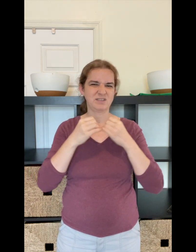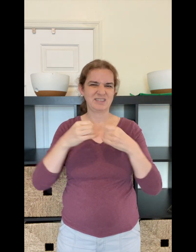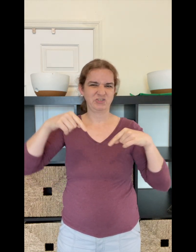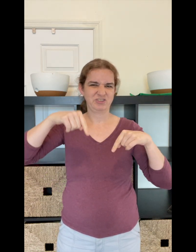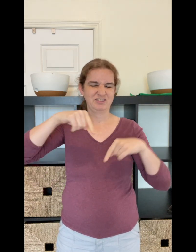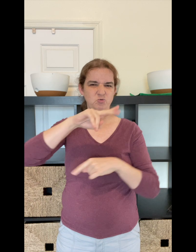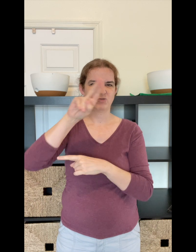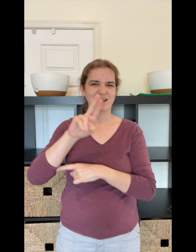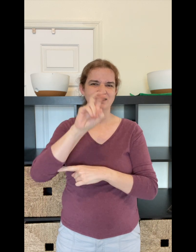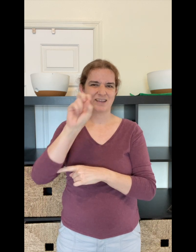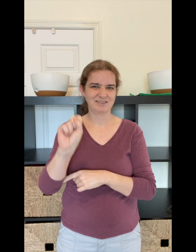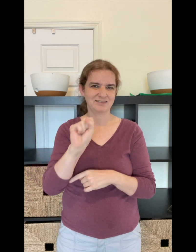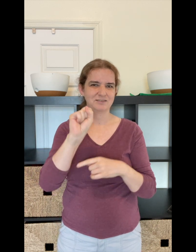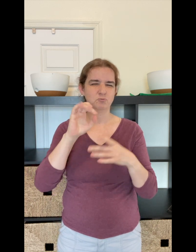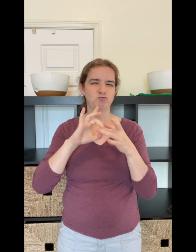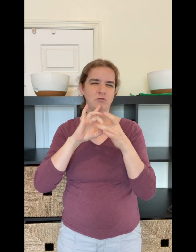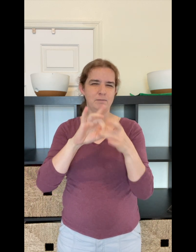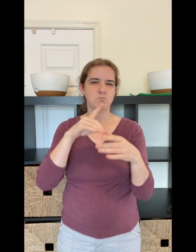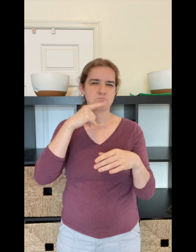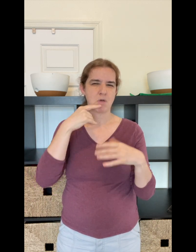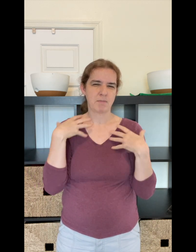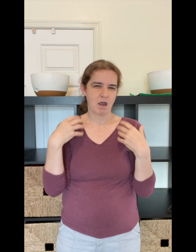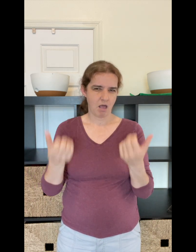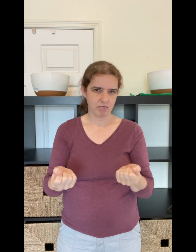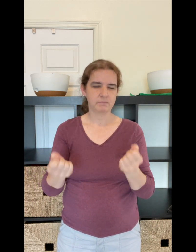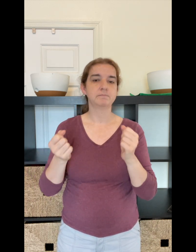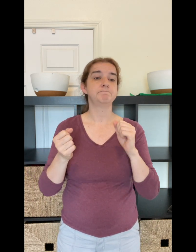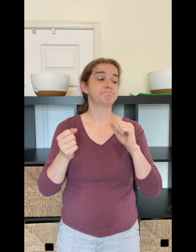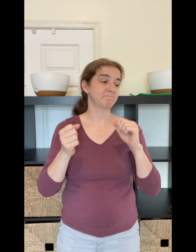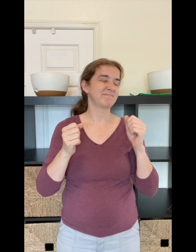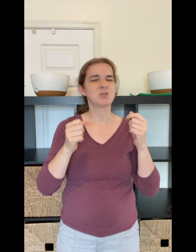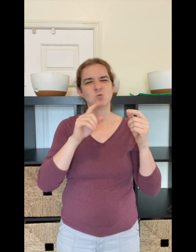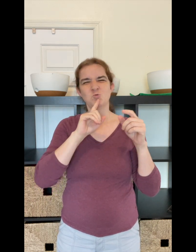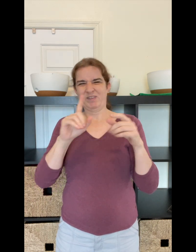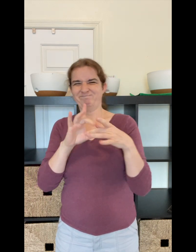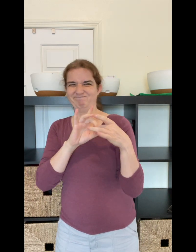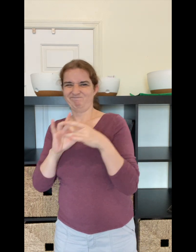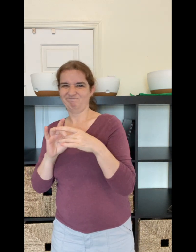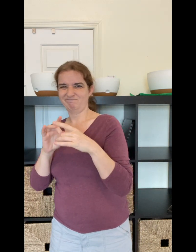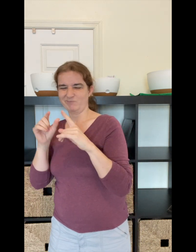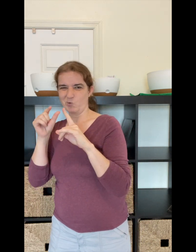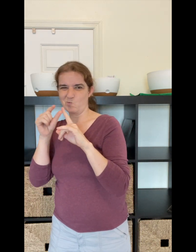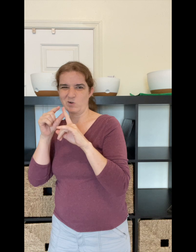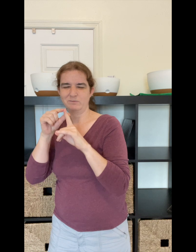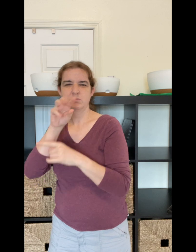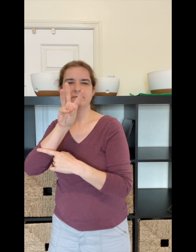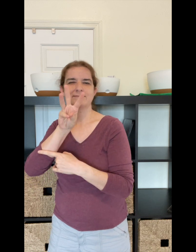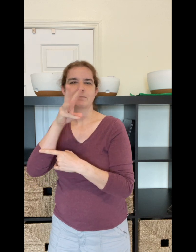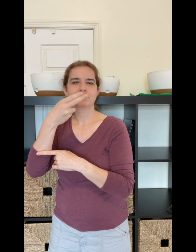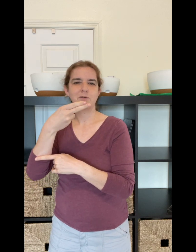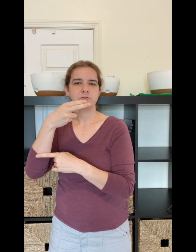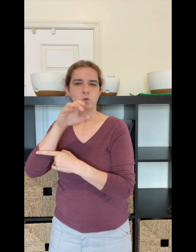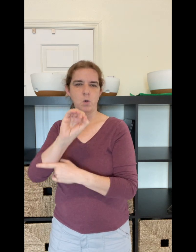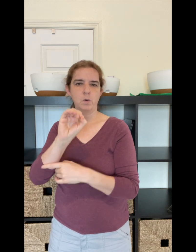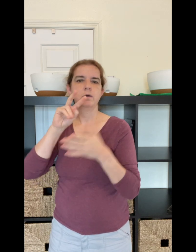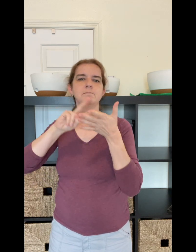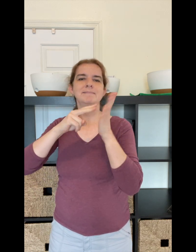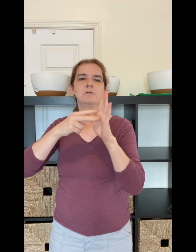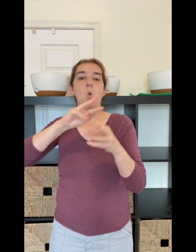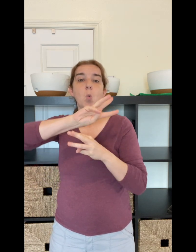important organization here in the United States that's related to public health. And really, there's a related word that's WHO. That